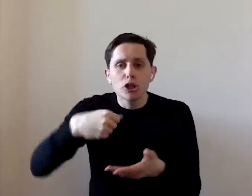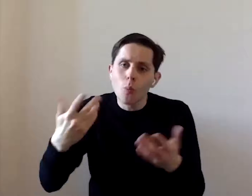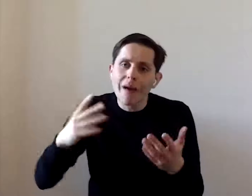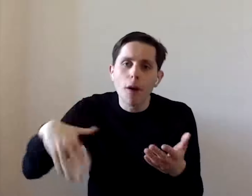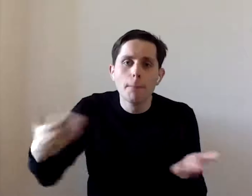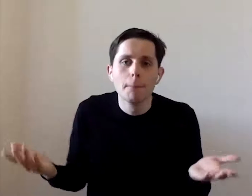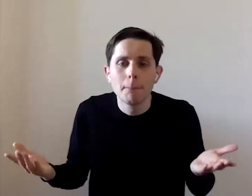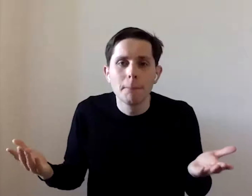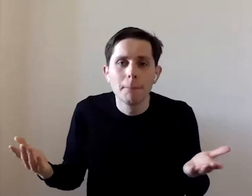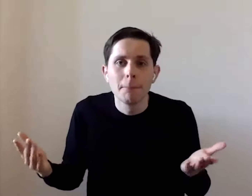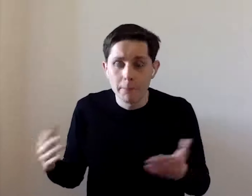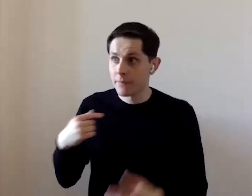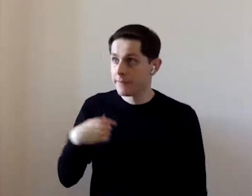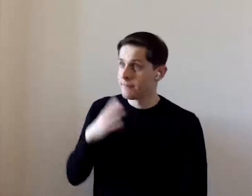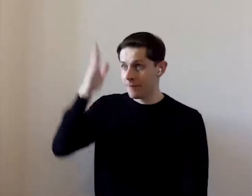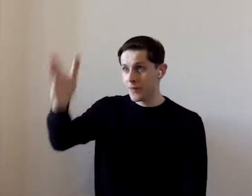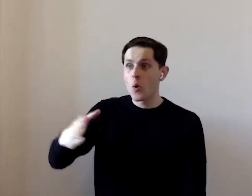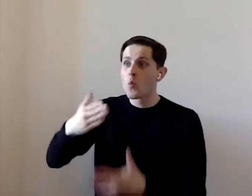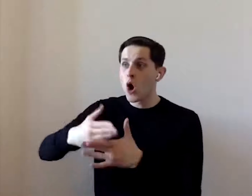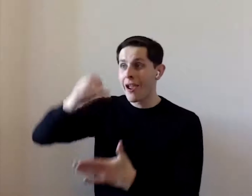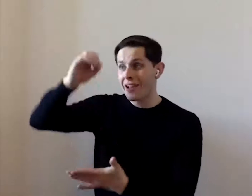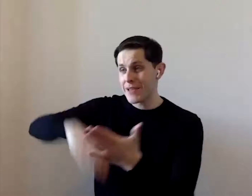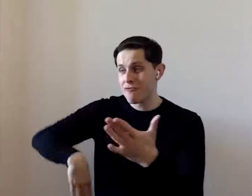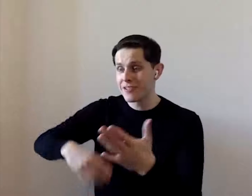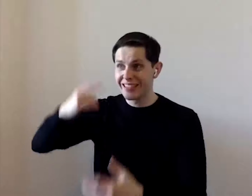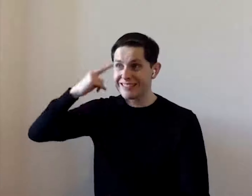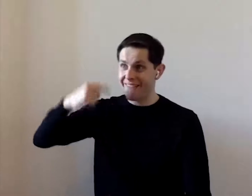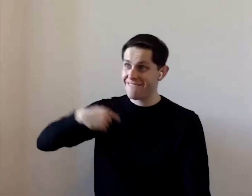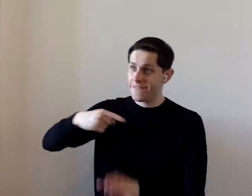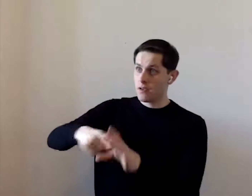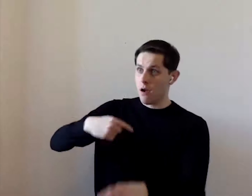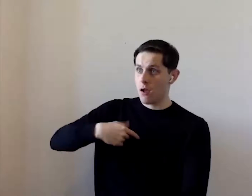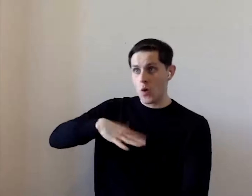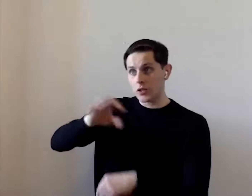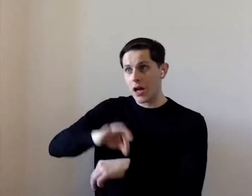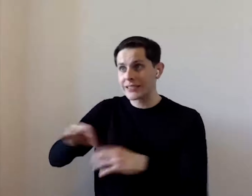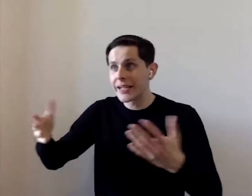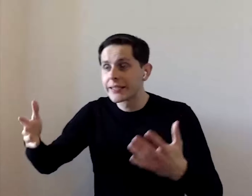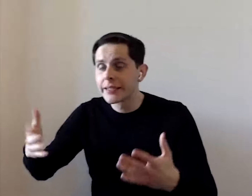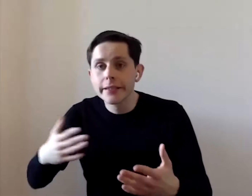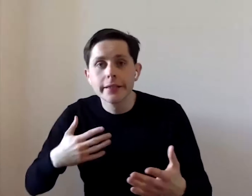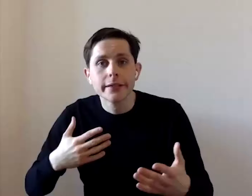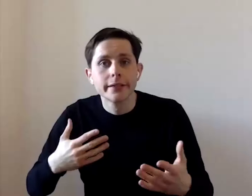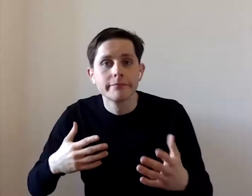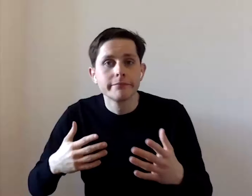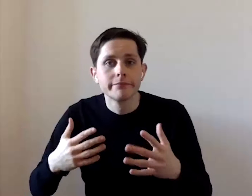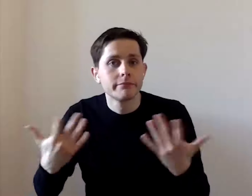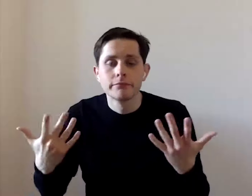experience opportunities, how would a deaf person attend when there is no budget for interpreters?